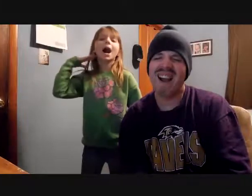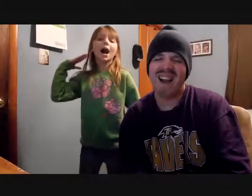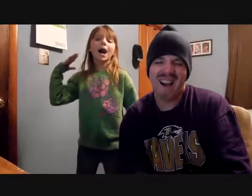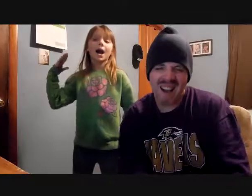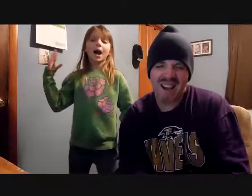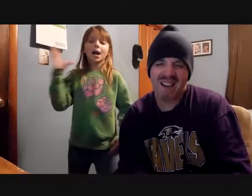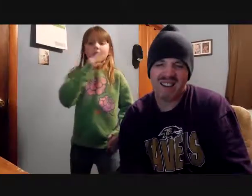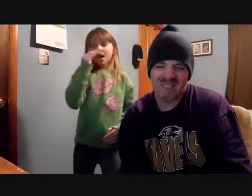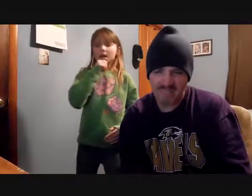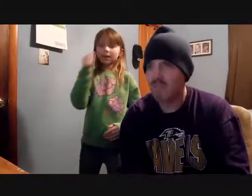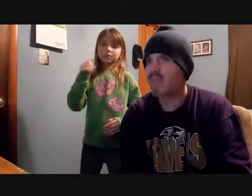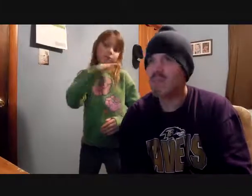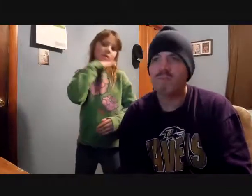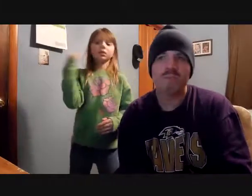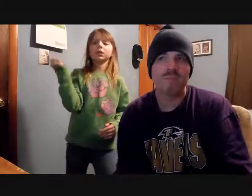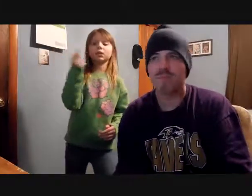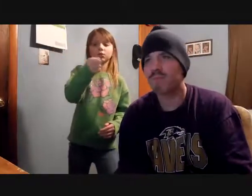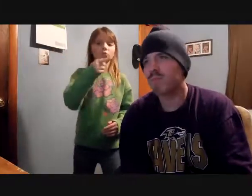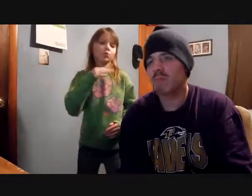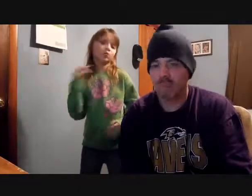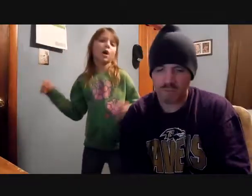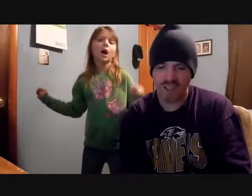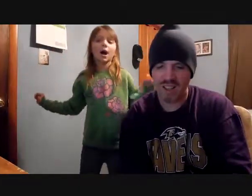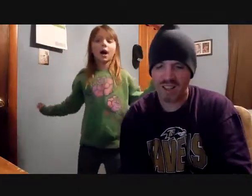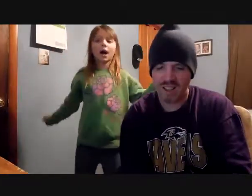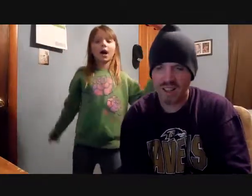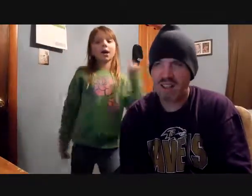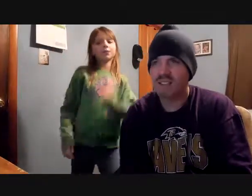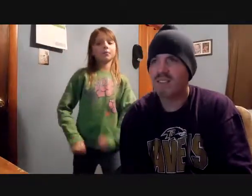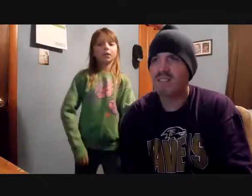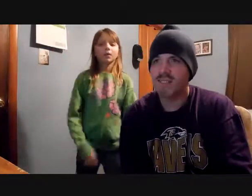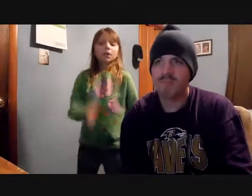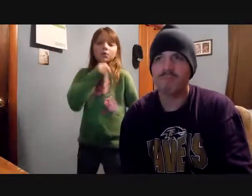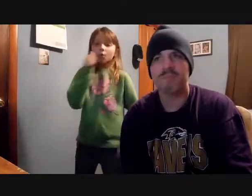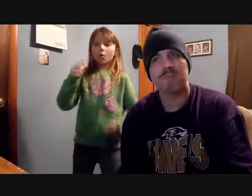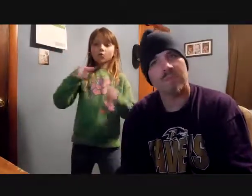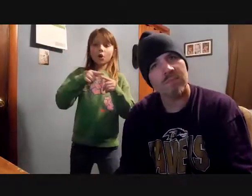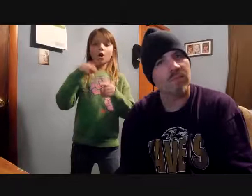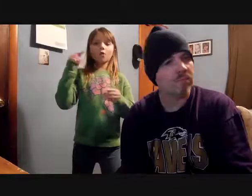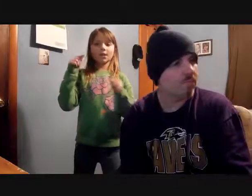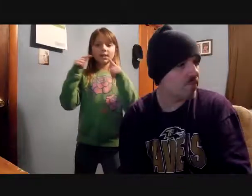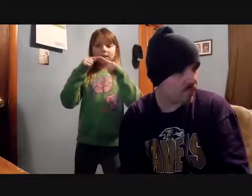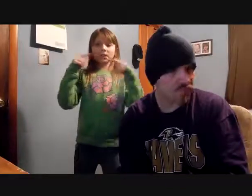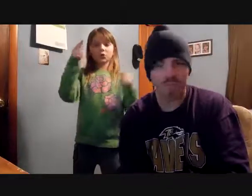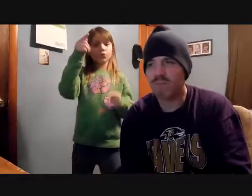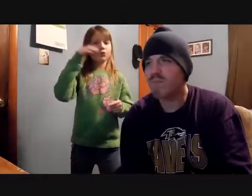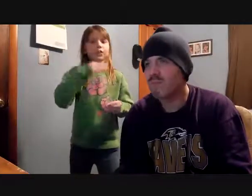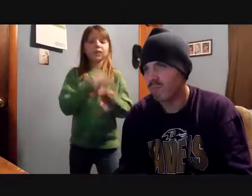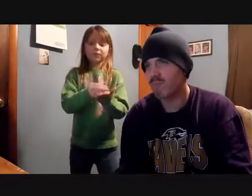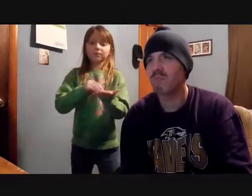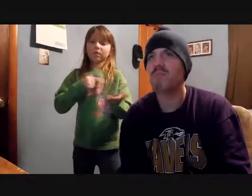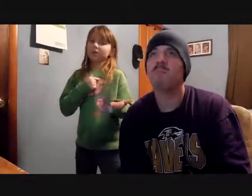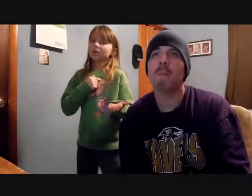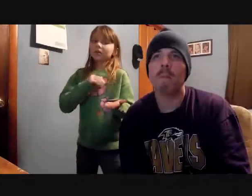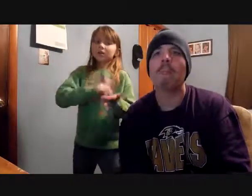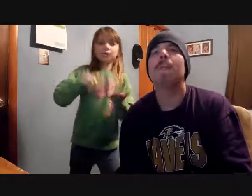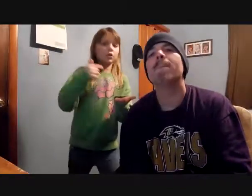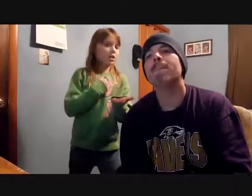life, and it wouldn't kill you to try I'm still coming, taking there ain't